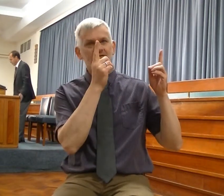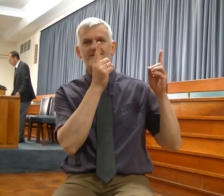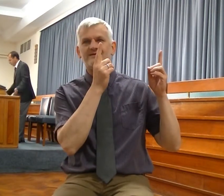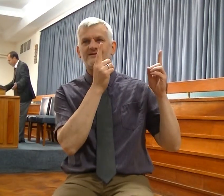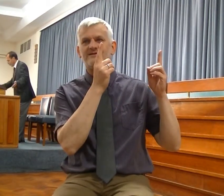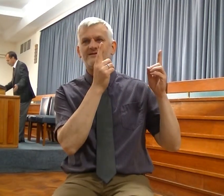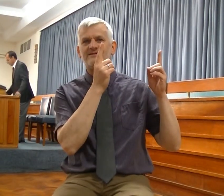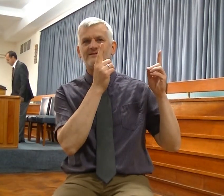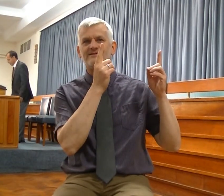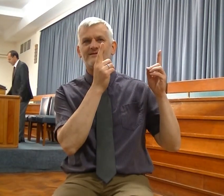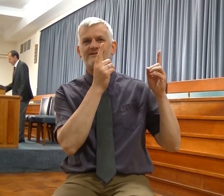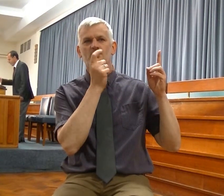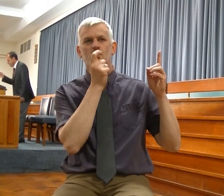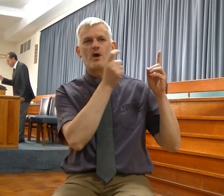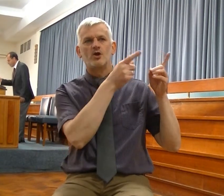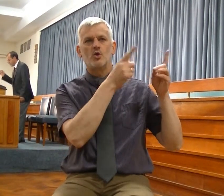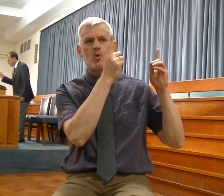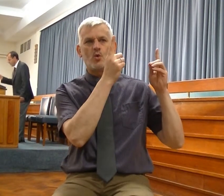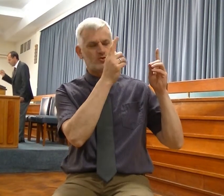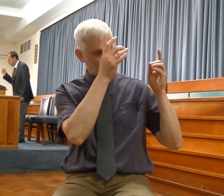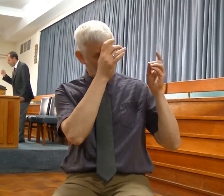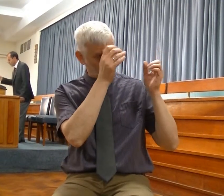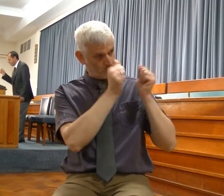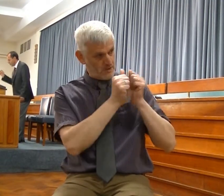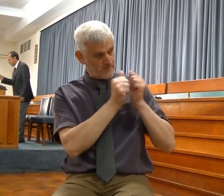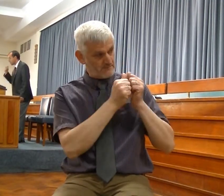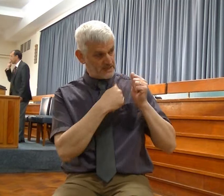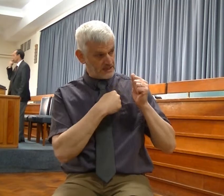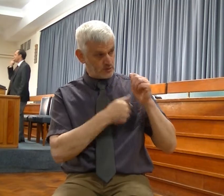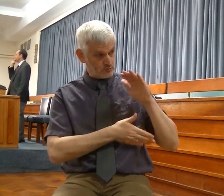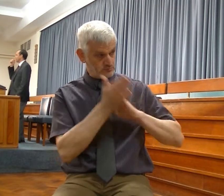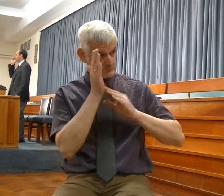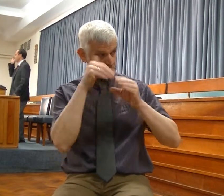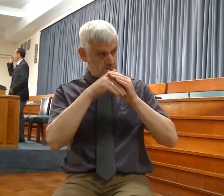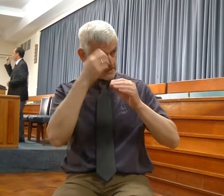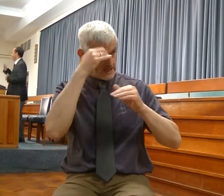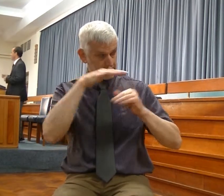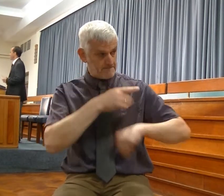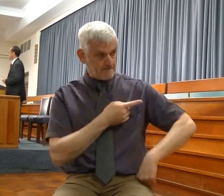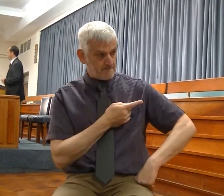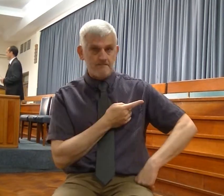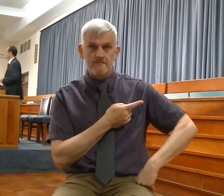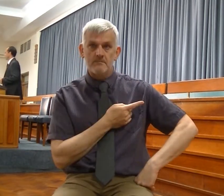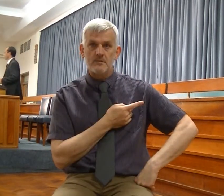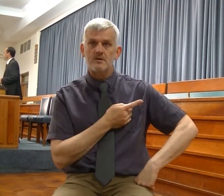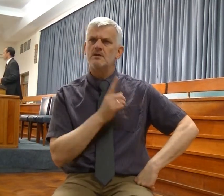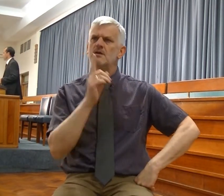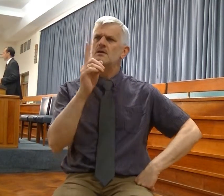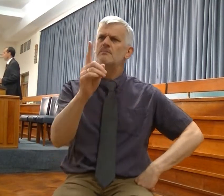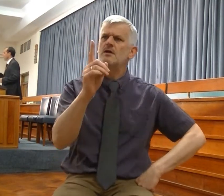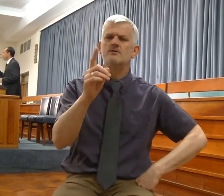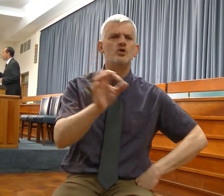Lord, Lord, remember me when thou comest into thy kingdom. I ask